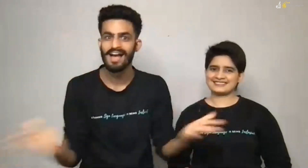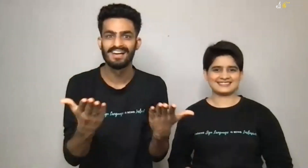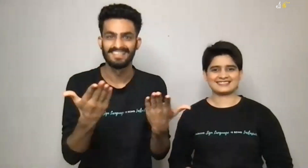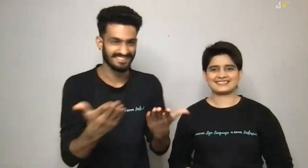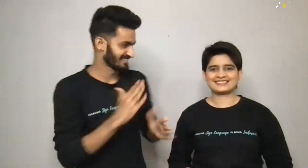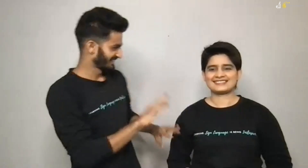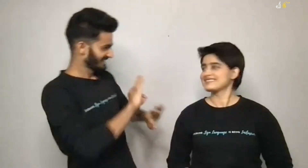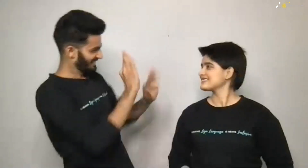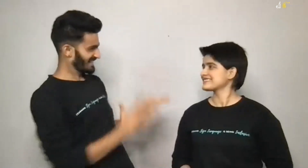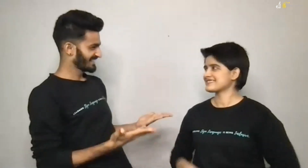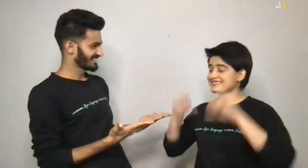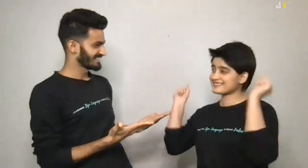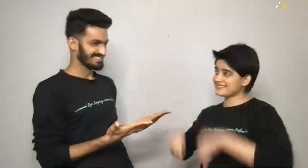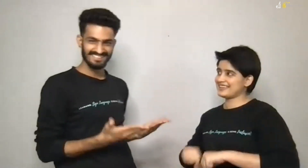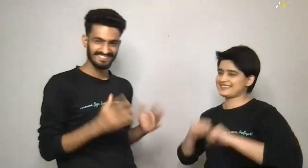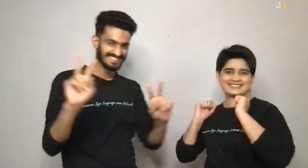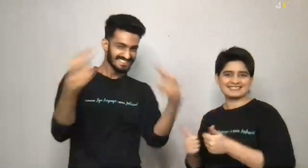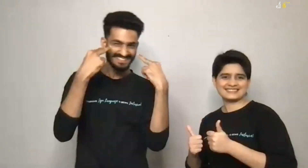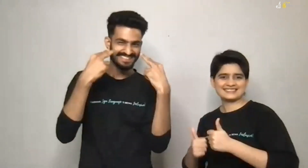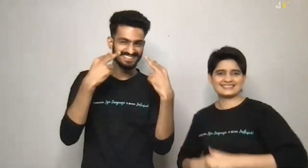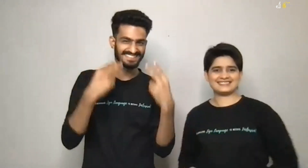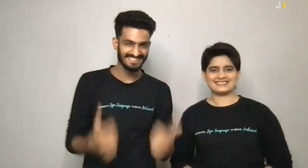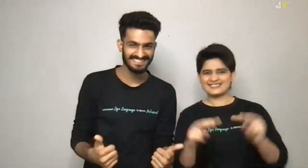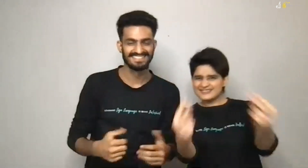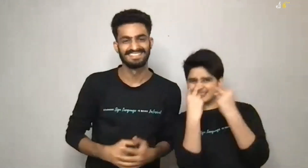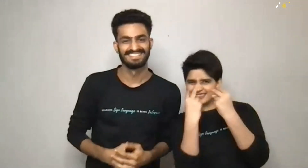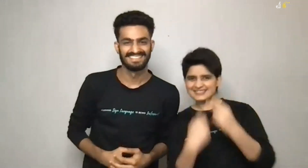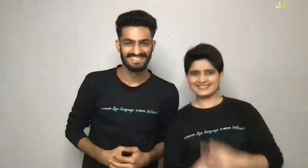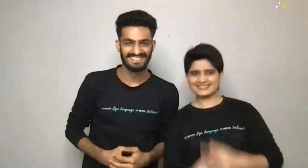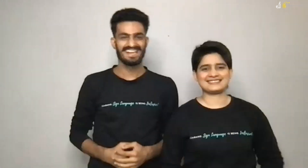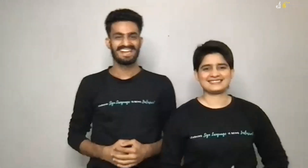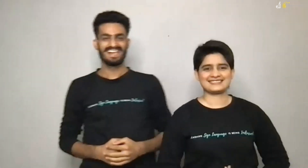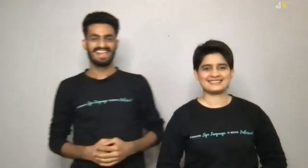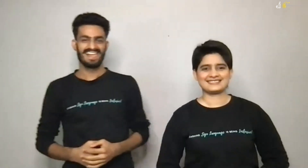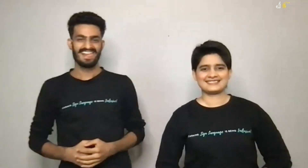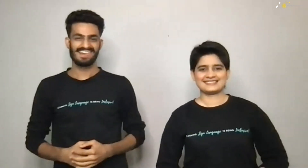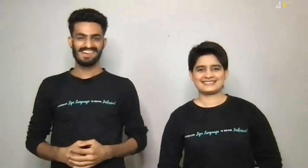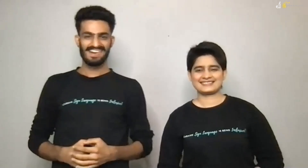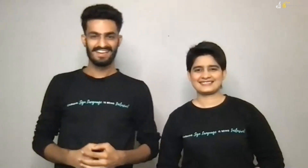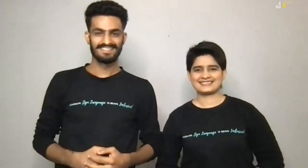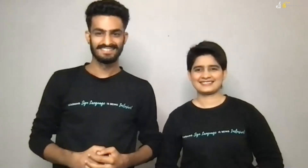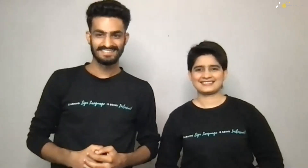interested. So you have to be ready for that. Ready, Sheetal? Yes, ready. Right.